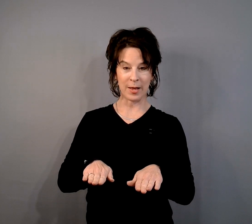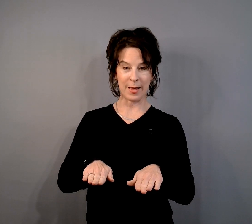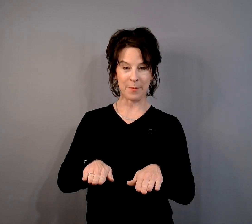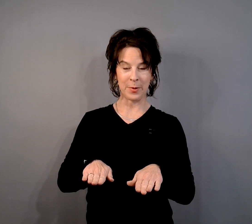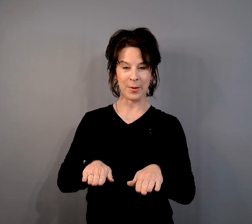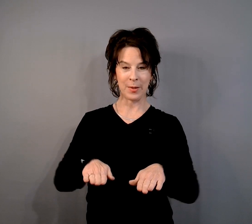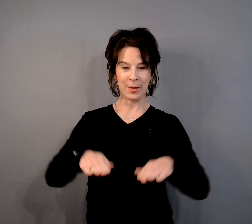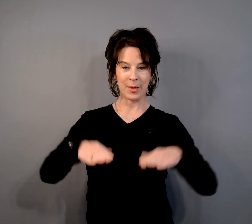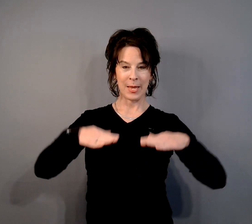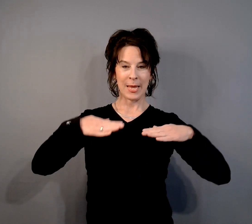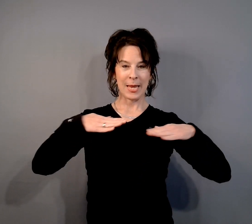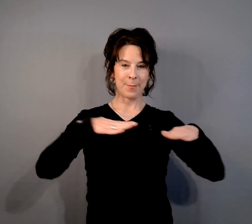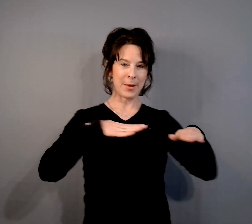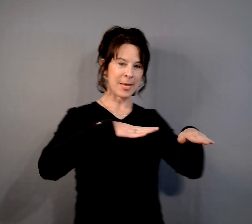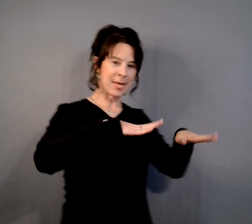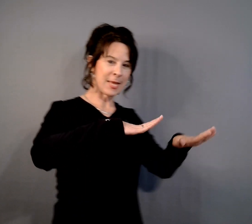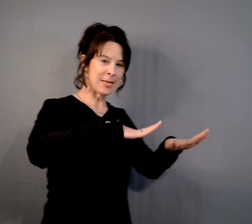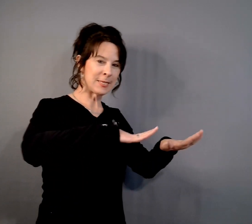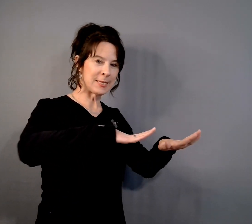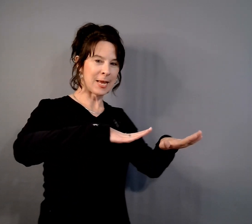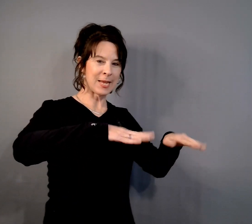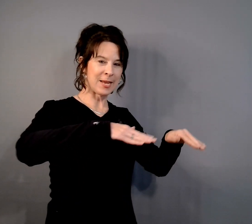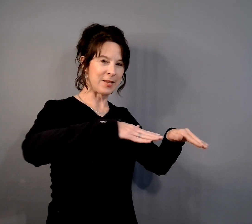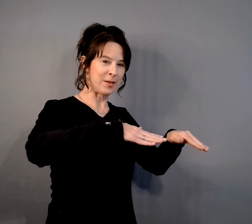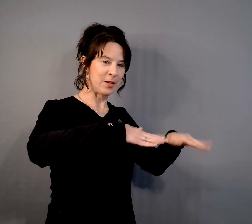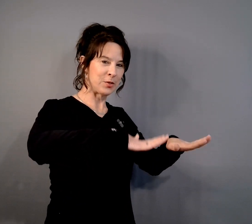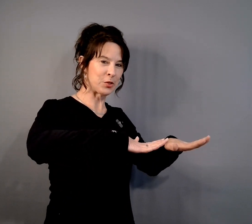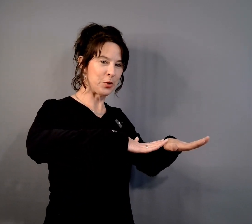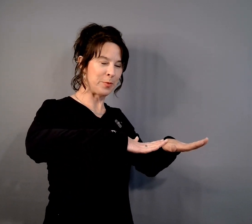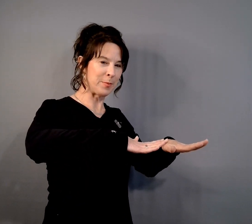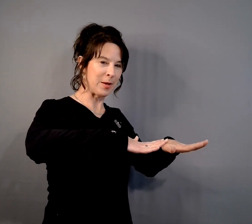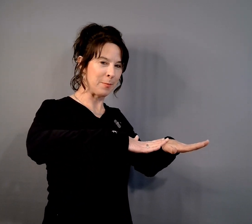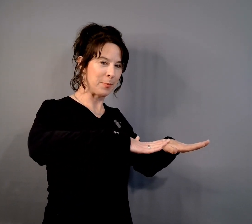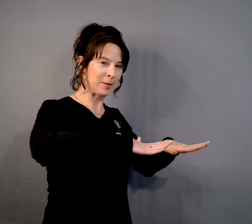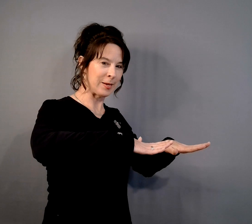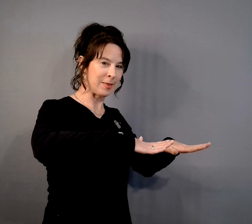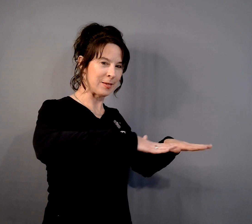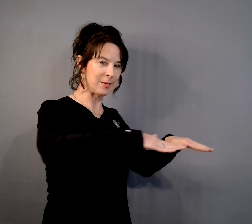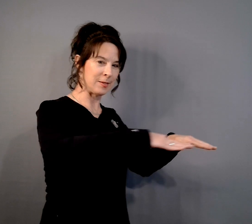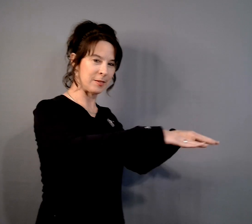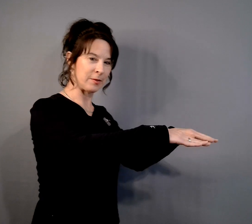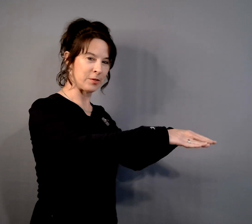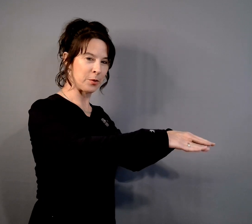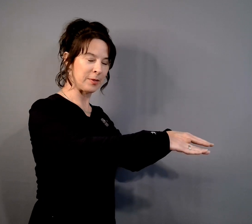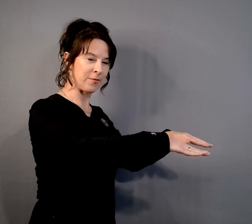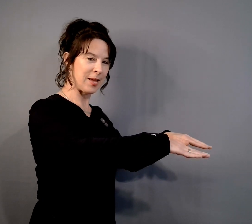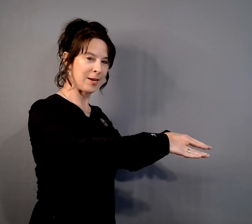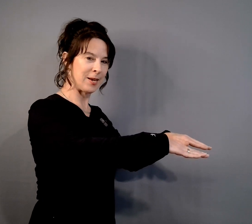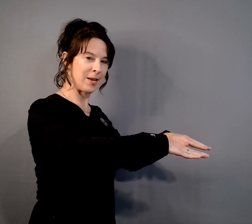up, and my hands, I kind of scoop them up like this instead of totally flat.